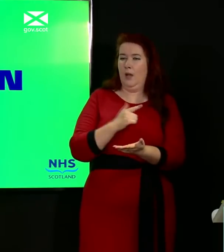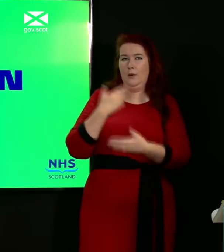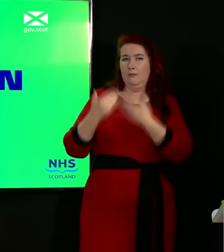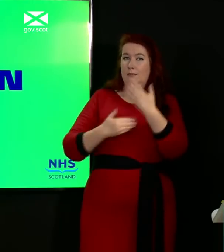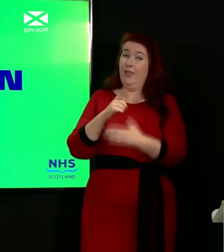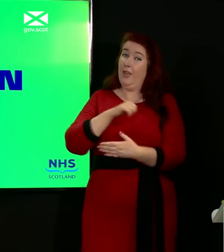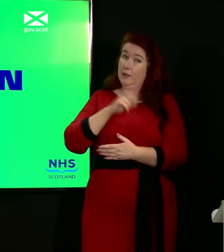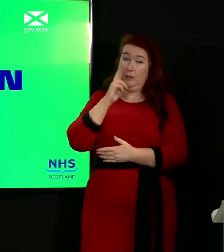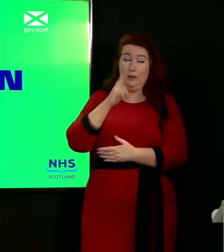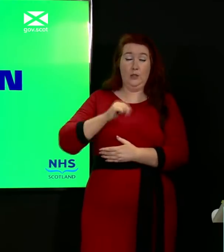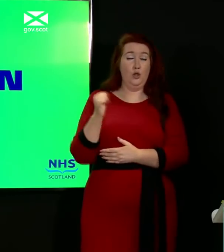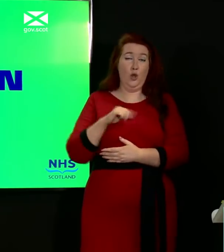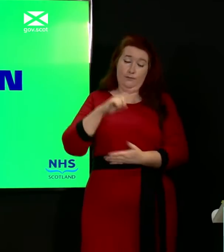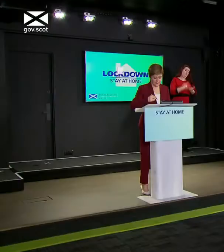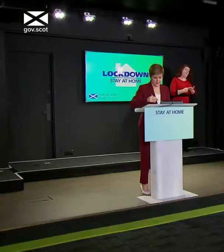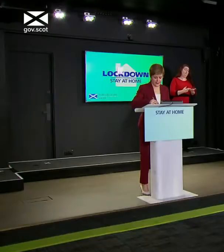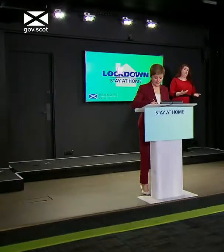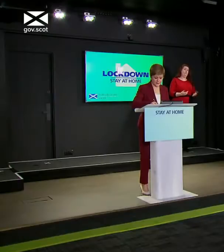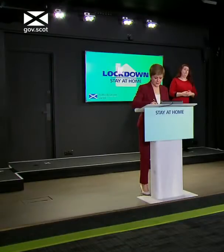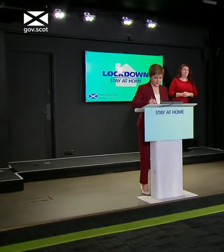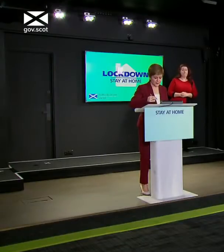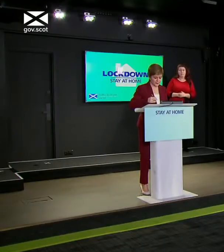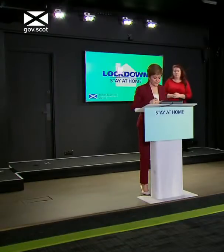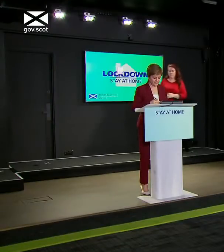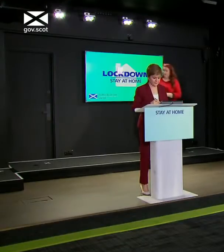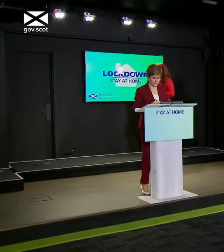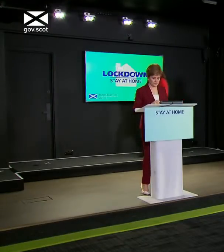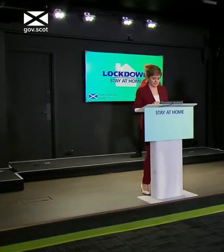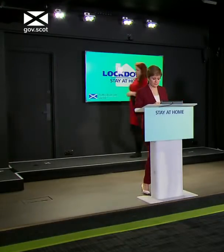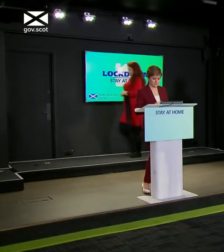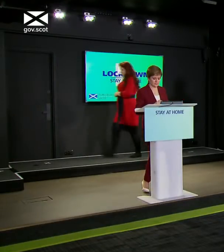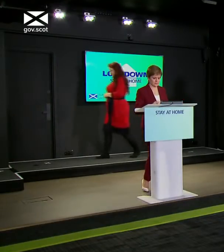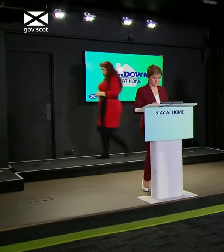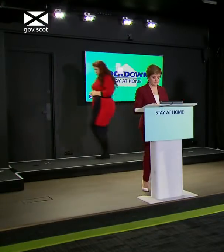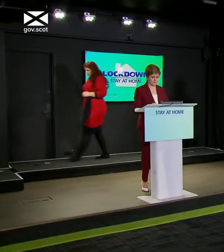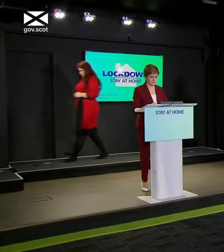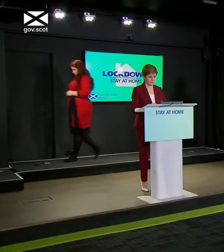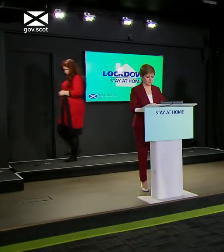why you see Scotland taking the decisions it's taking. Alan Smith from Bauer.